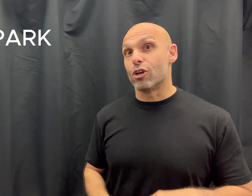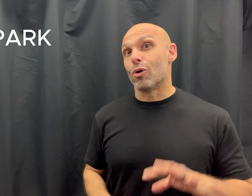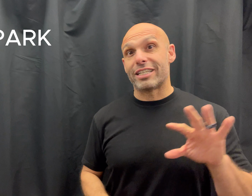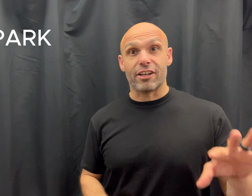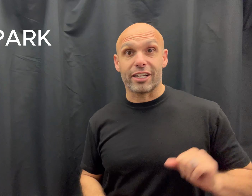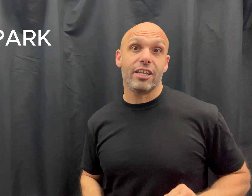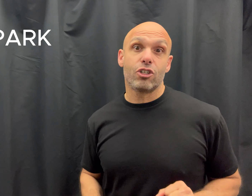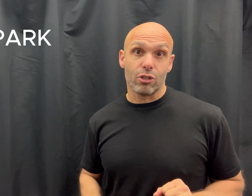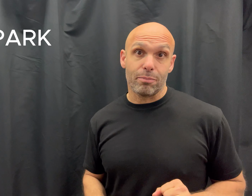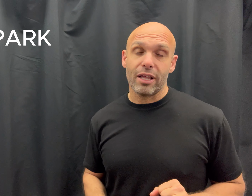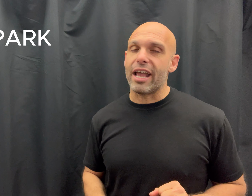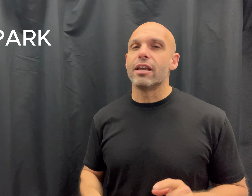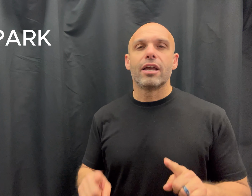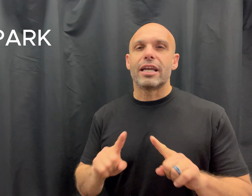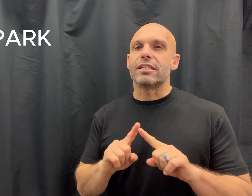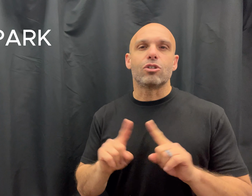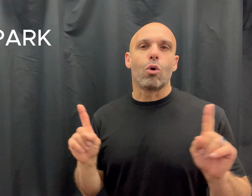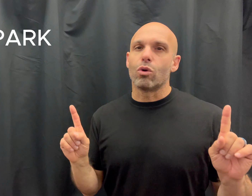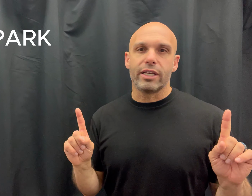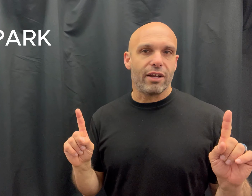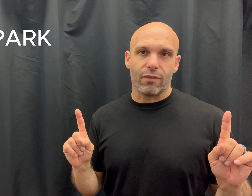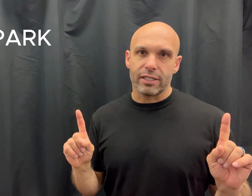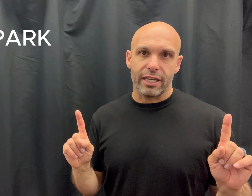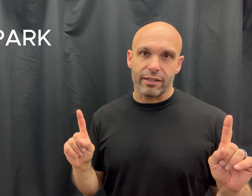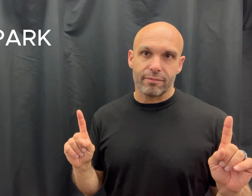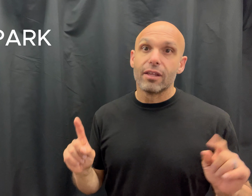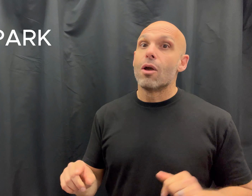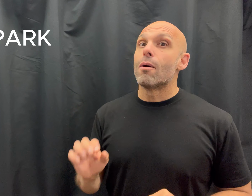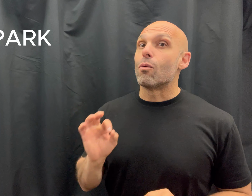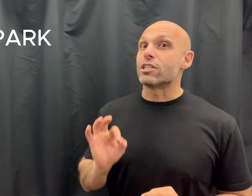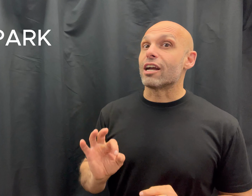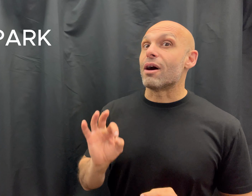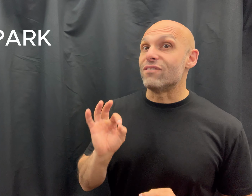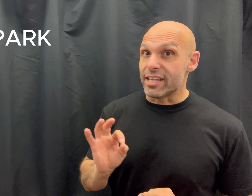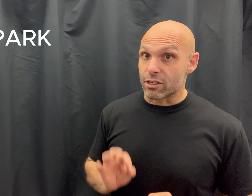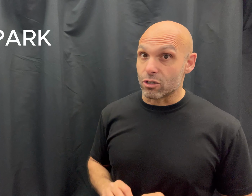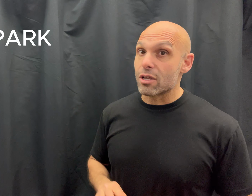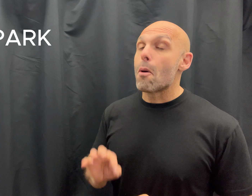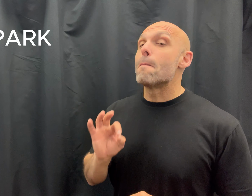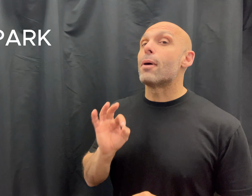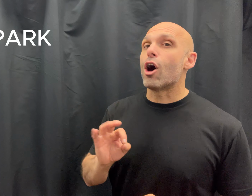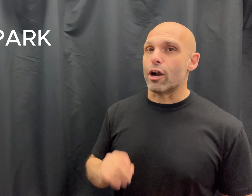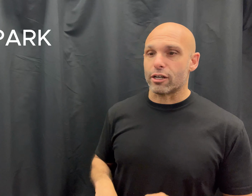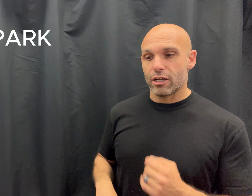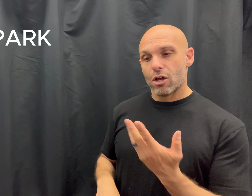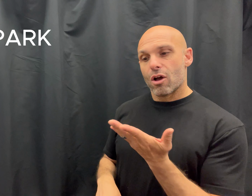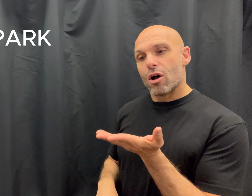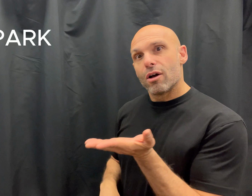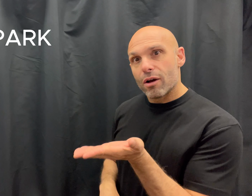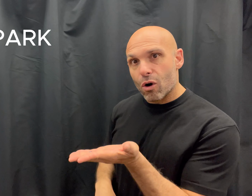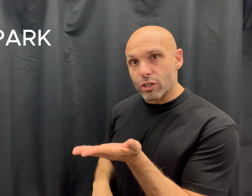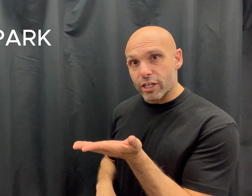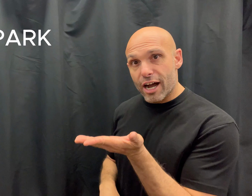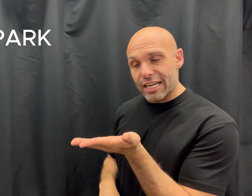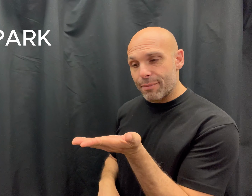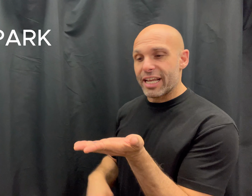and take your kids to play is a totally different thing. We're talking about vehicles. Park. Hold your non-dominant hand